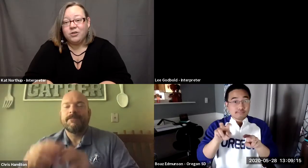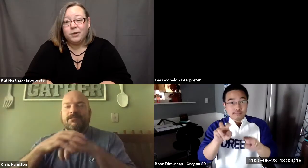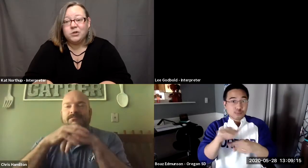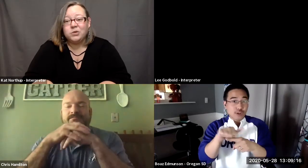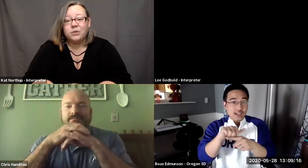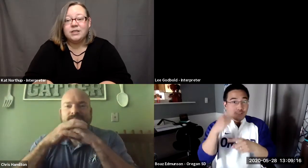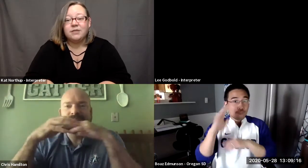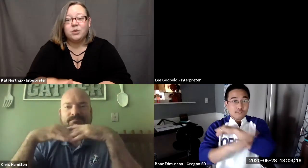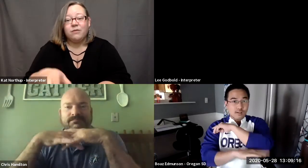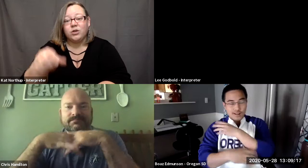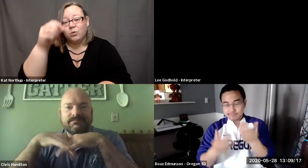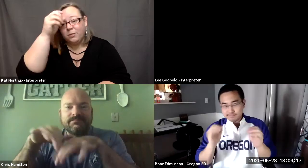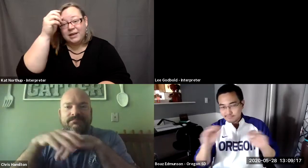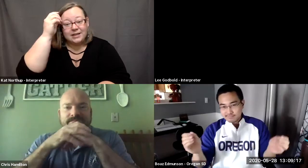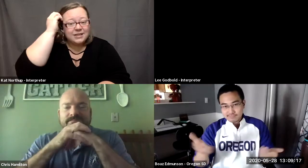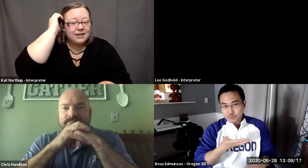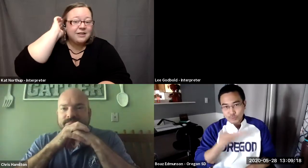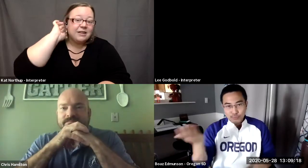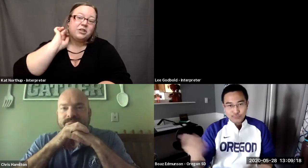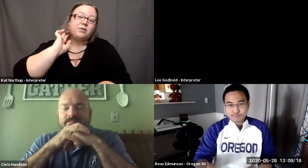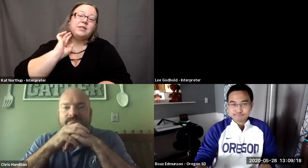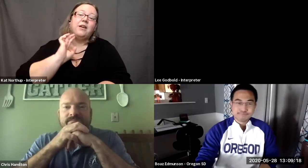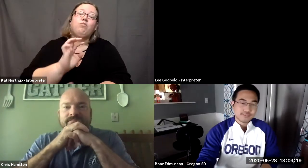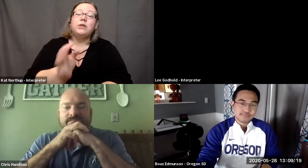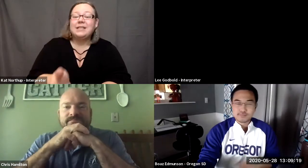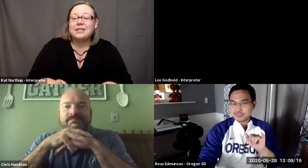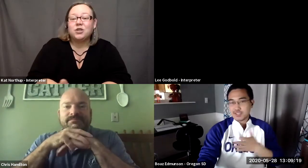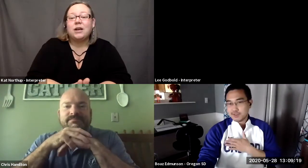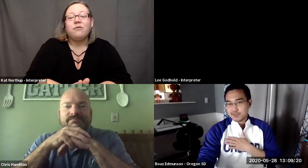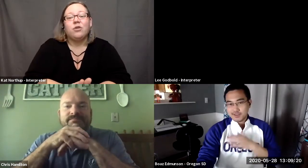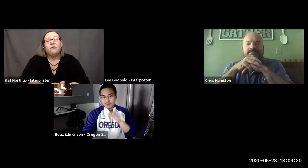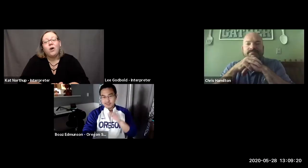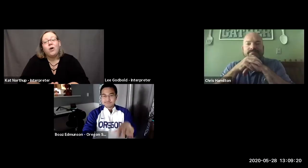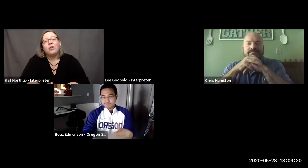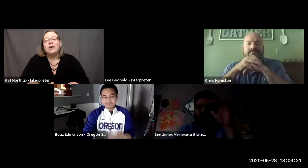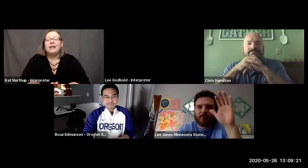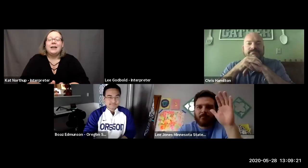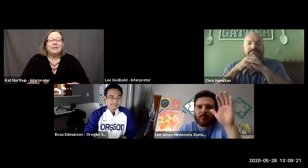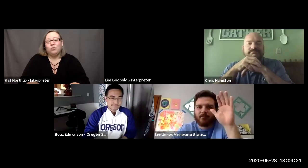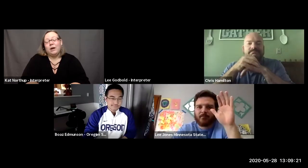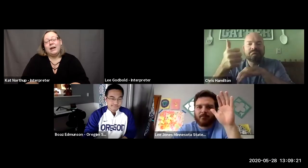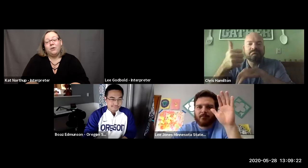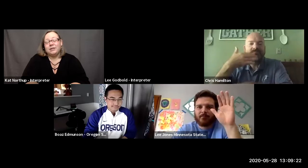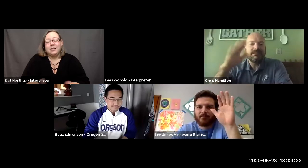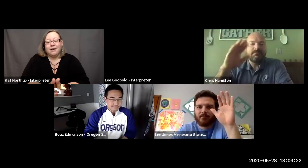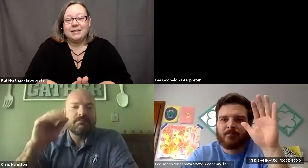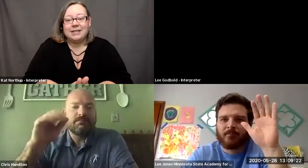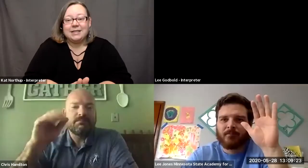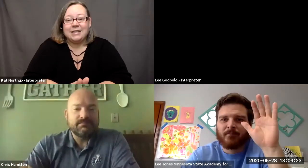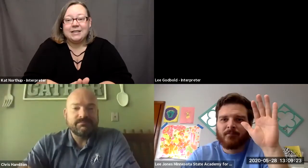about 2 weeks of doing virtual meetings in terms of preseason training for the fall, Right now it's non-existent at this